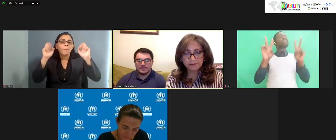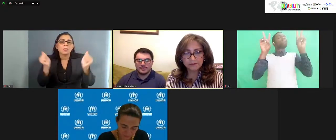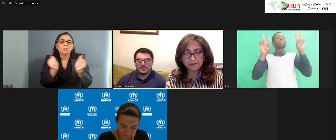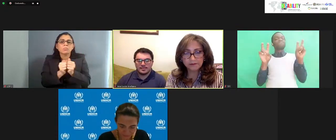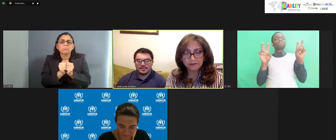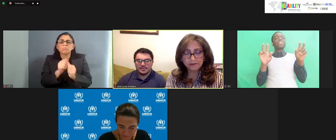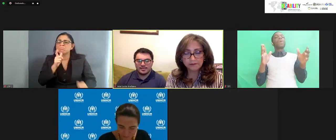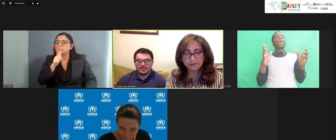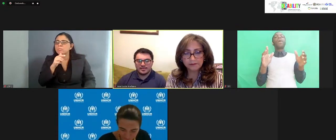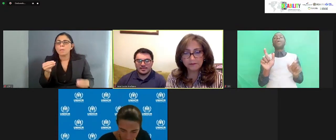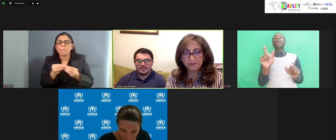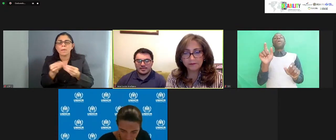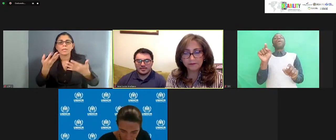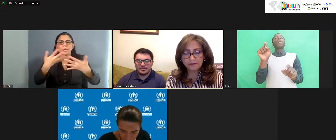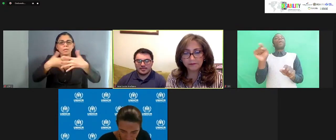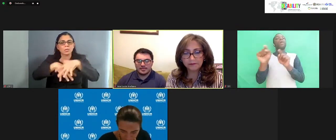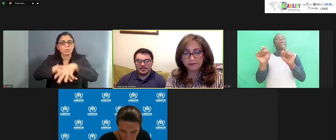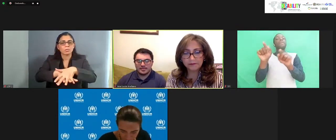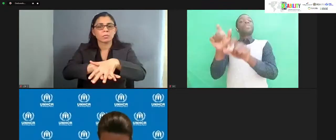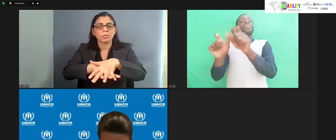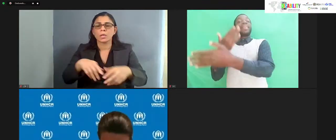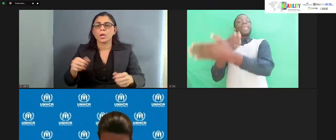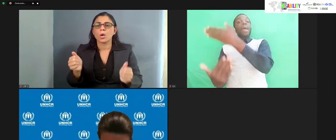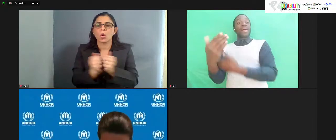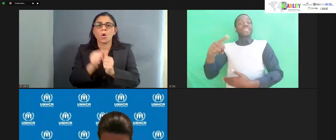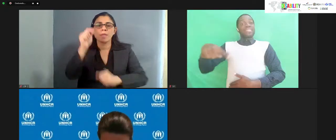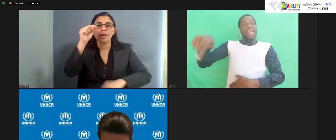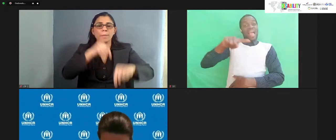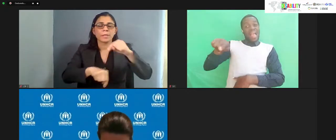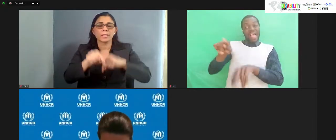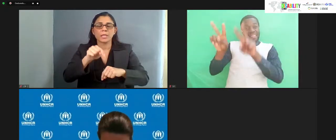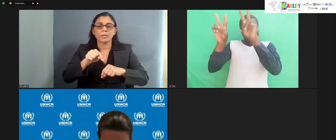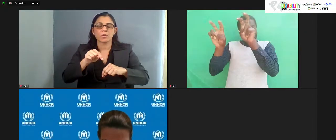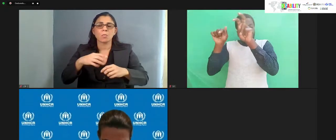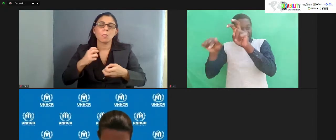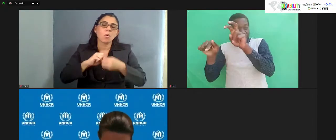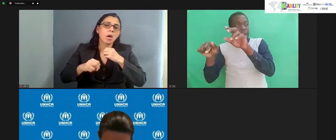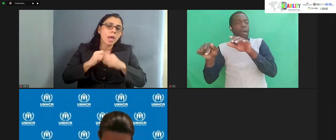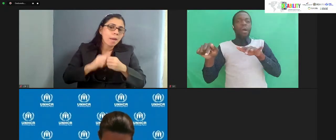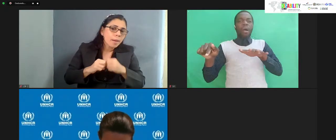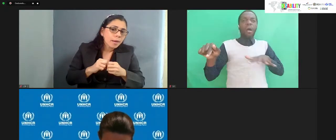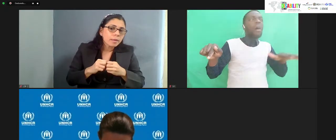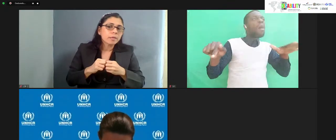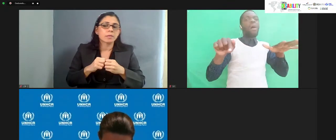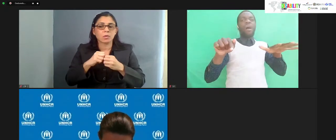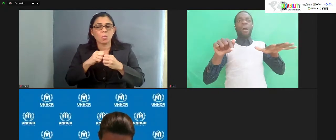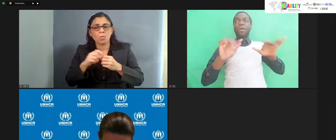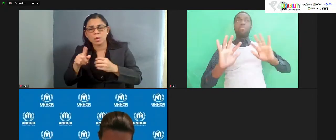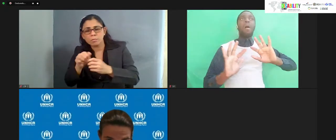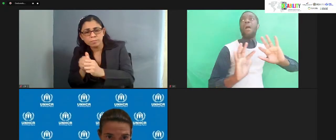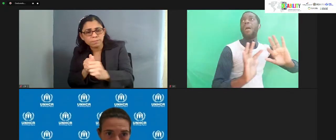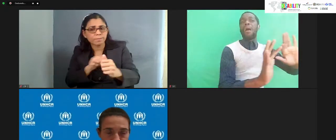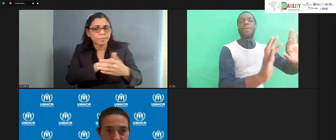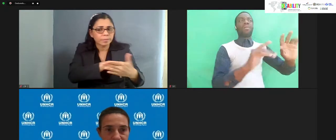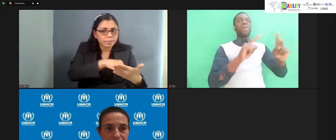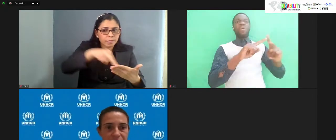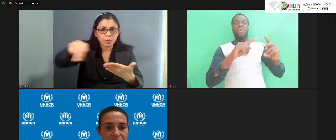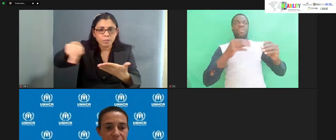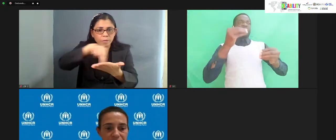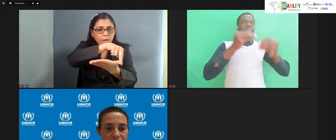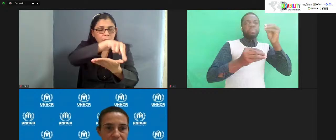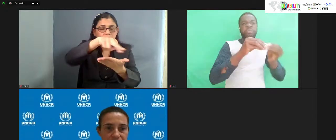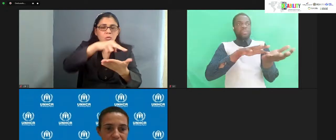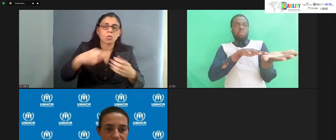about inclusion of disabilities in displacement